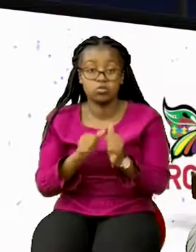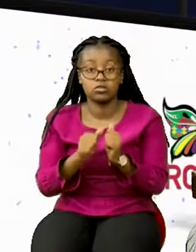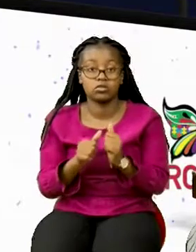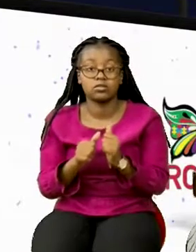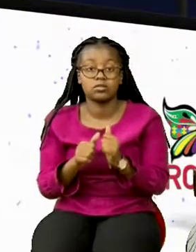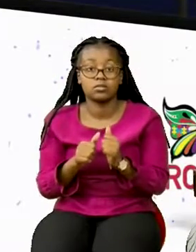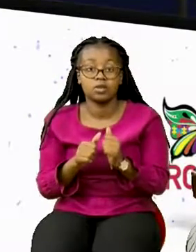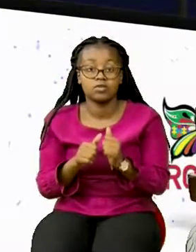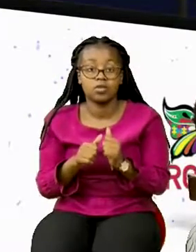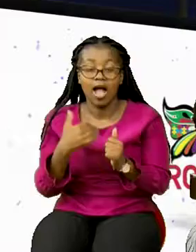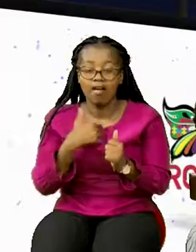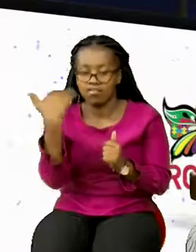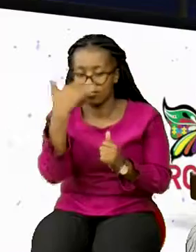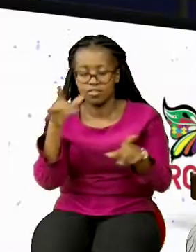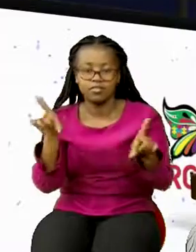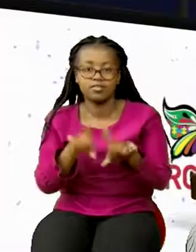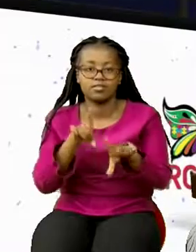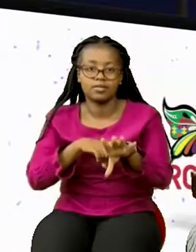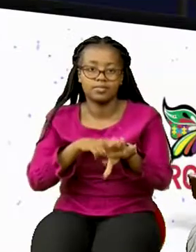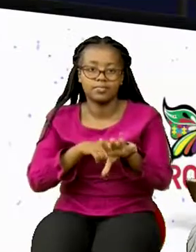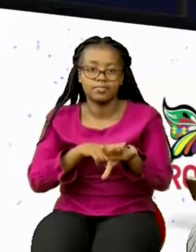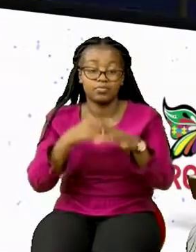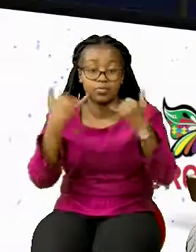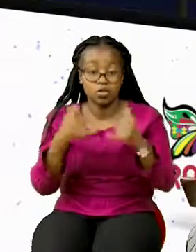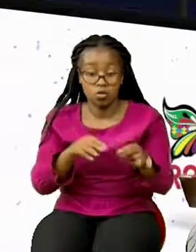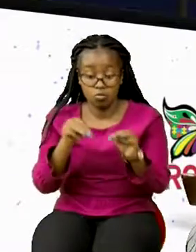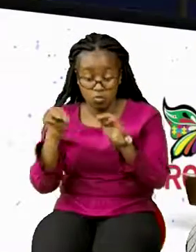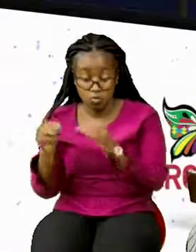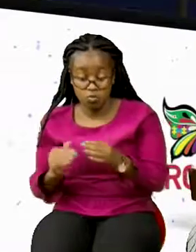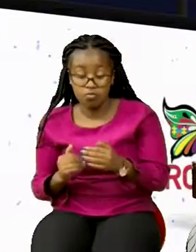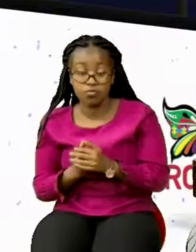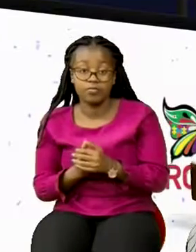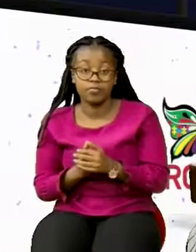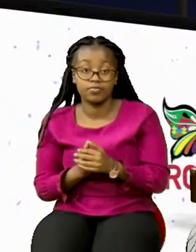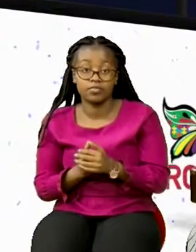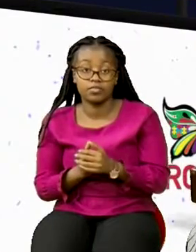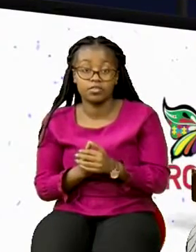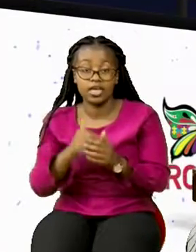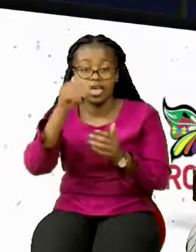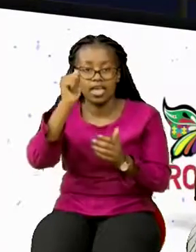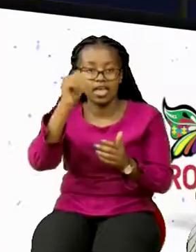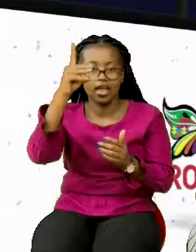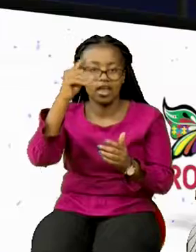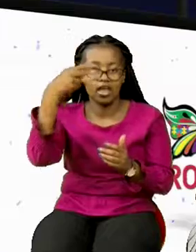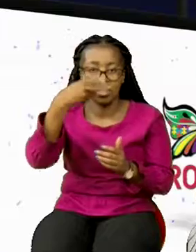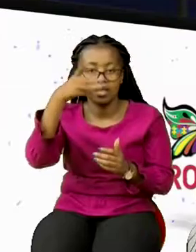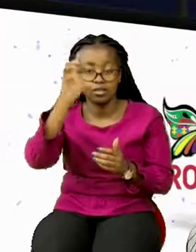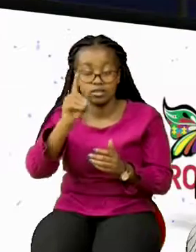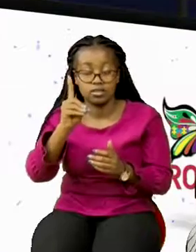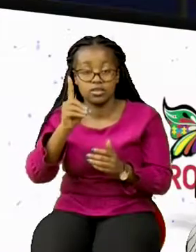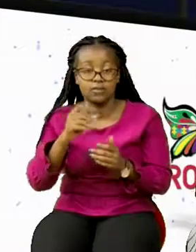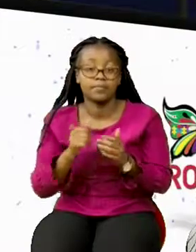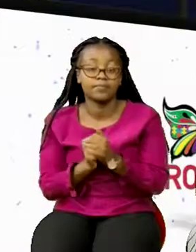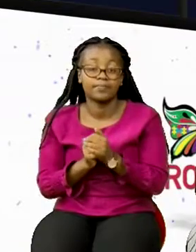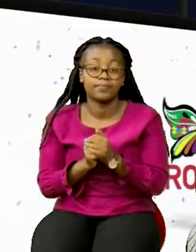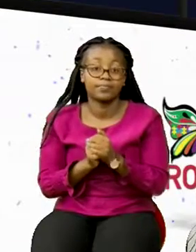could be having also autism at the same time. So now we move next to attention deficit hyperactivity